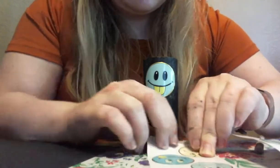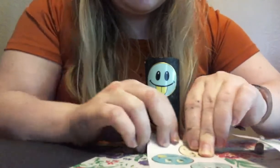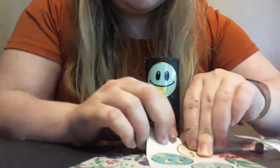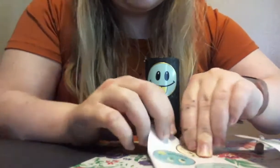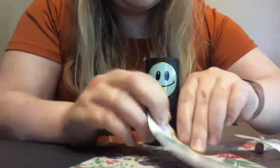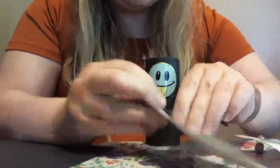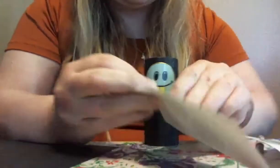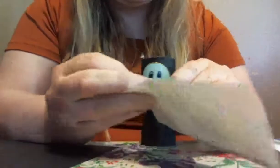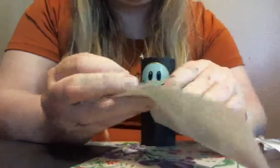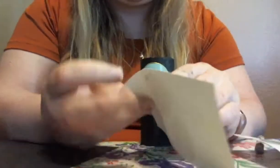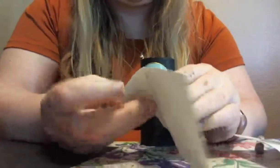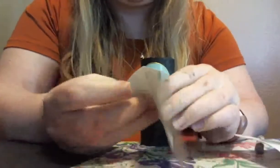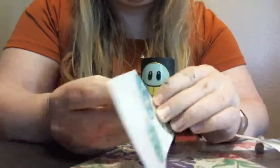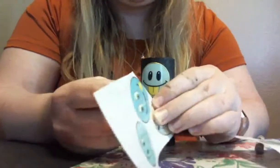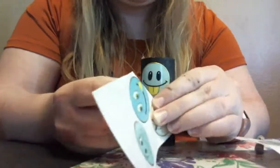this one on there.